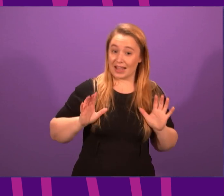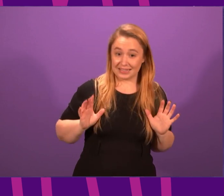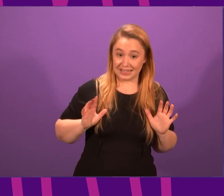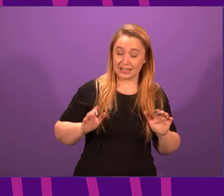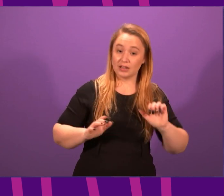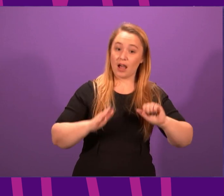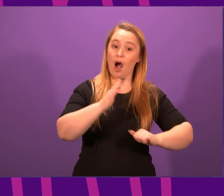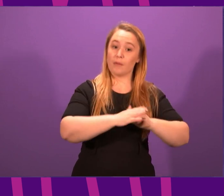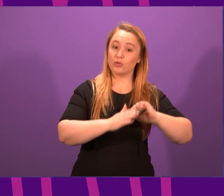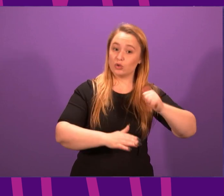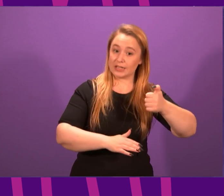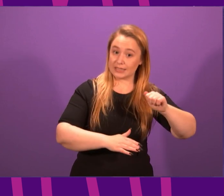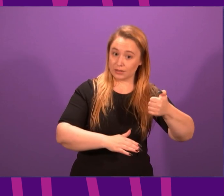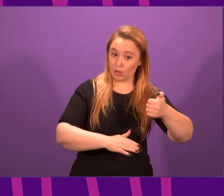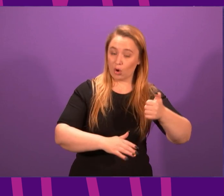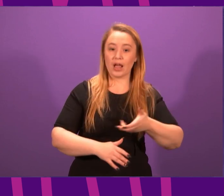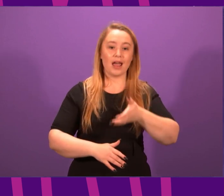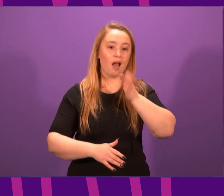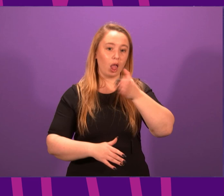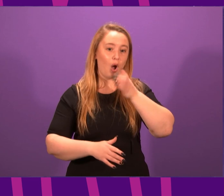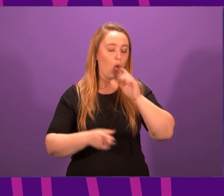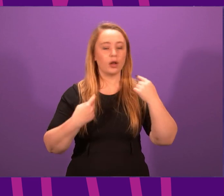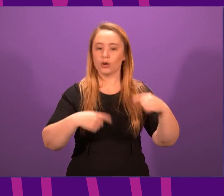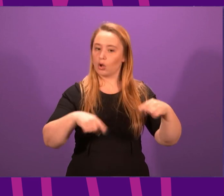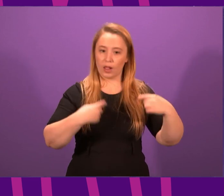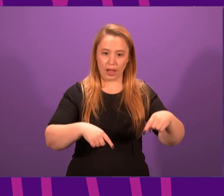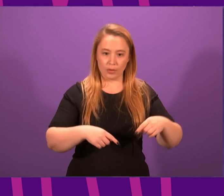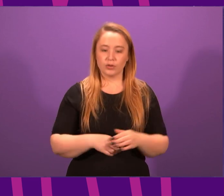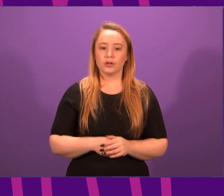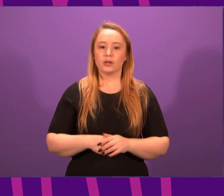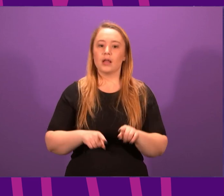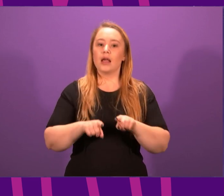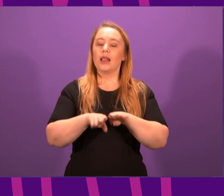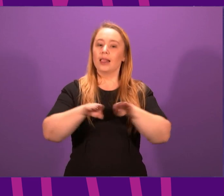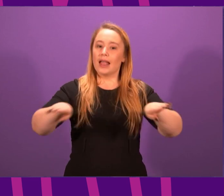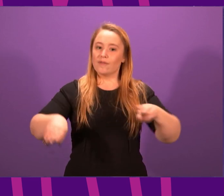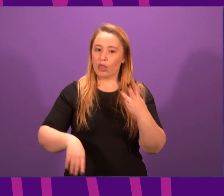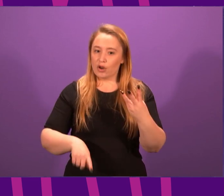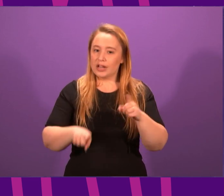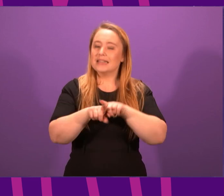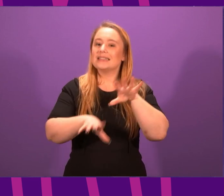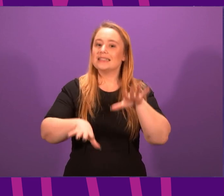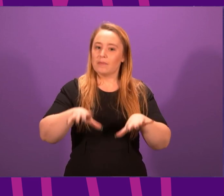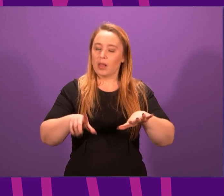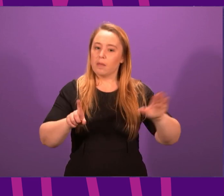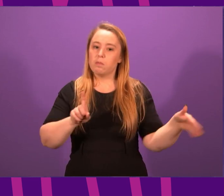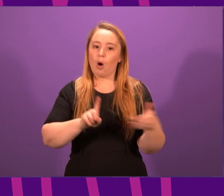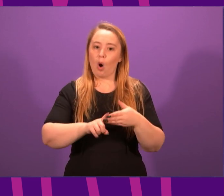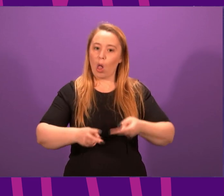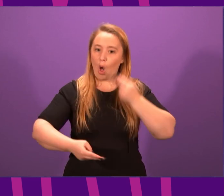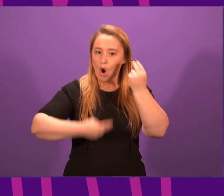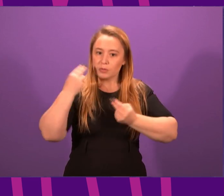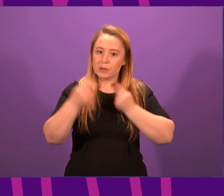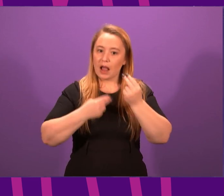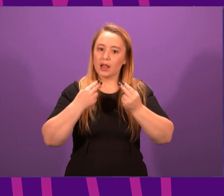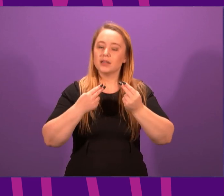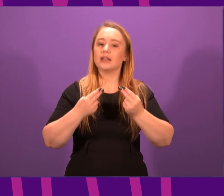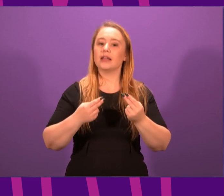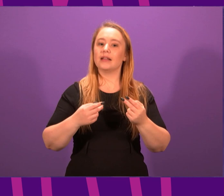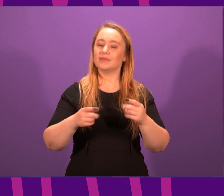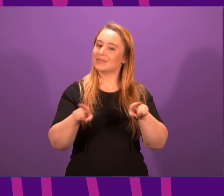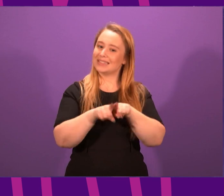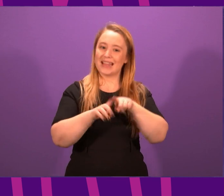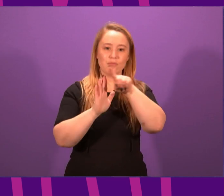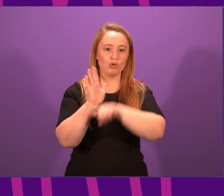6 p.m. and for food and non-alcoholic drinks. Level three is broadly similar, but all hospitality premises will be subject to the same rules. So